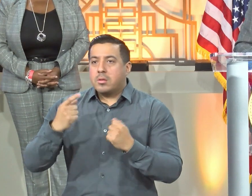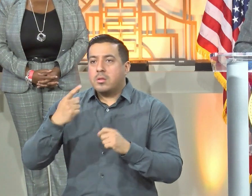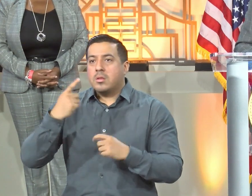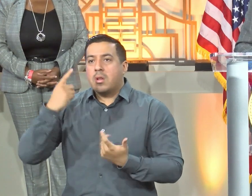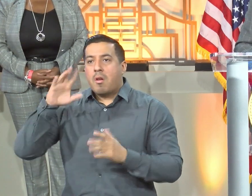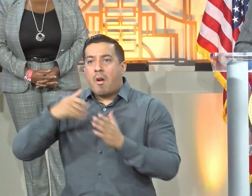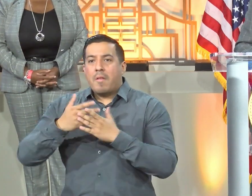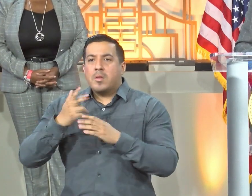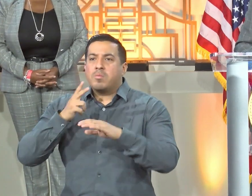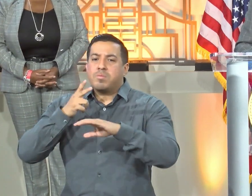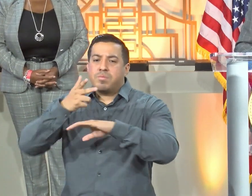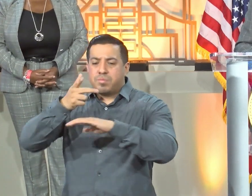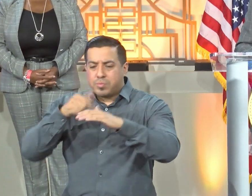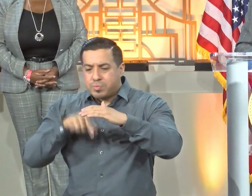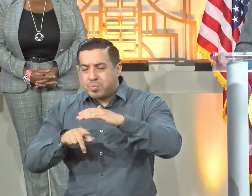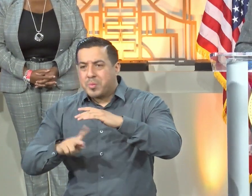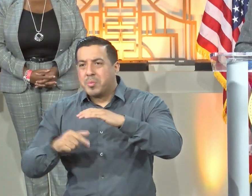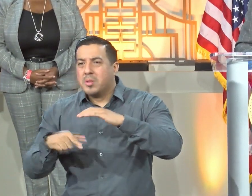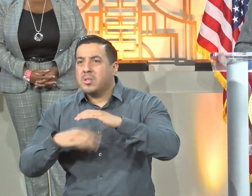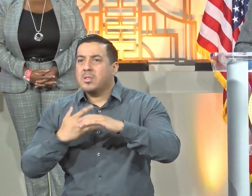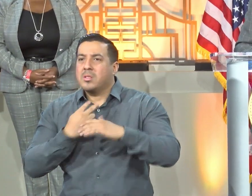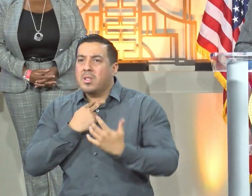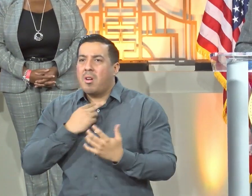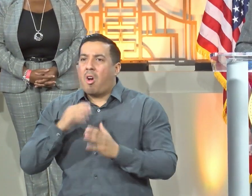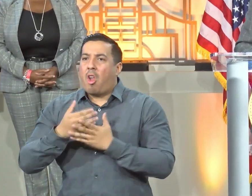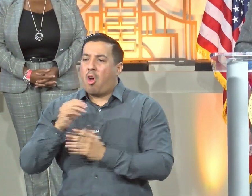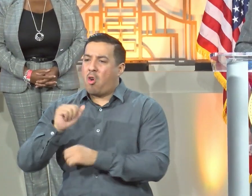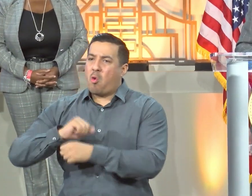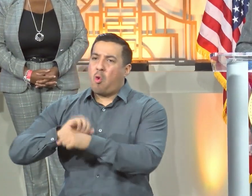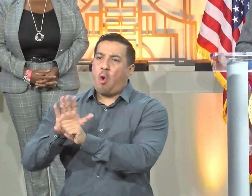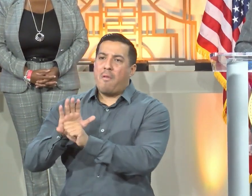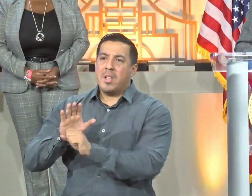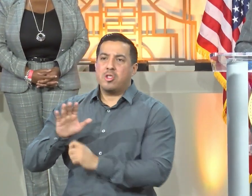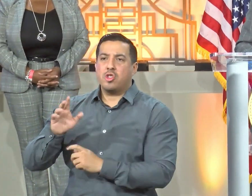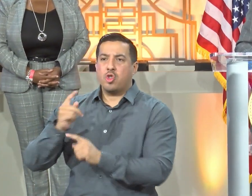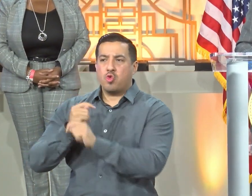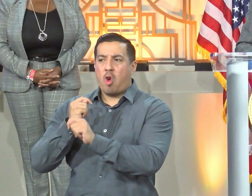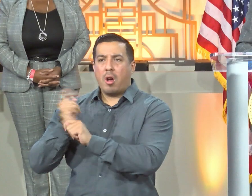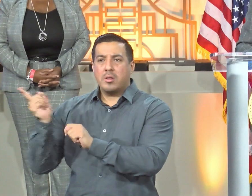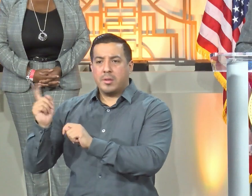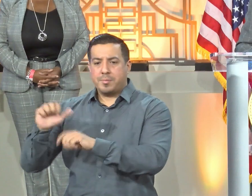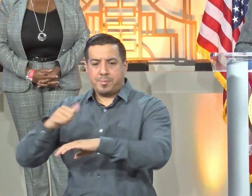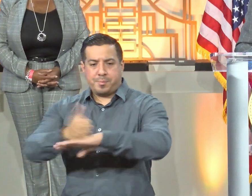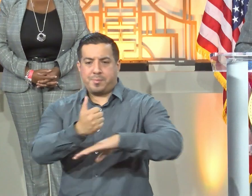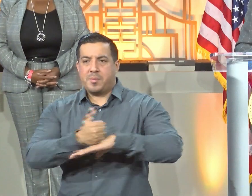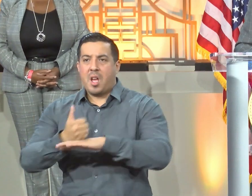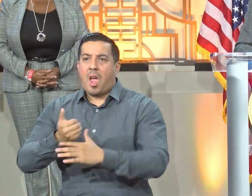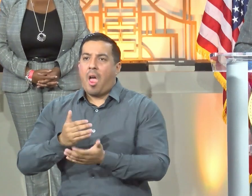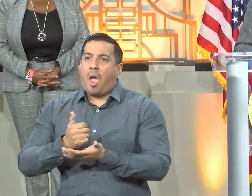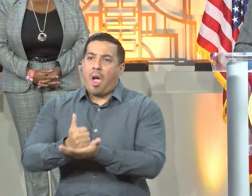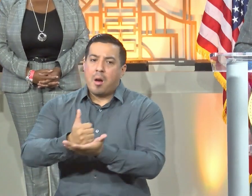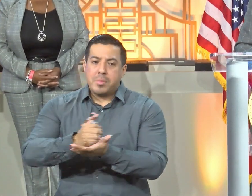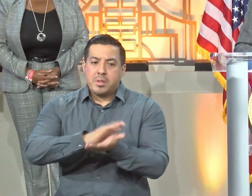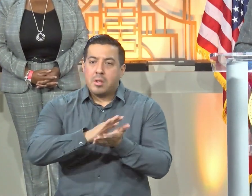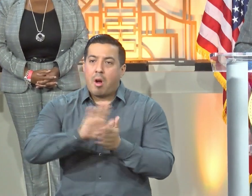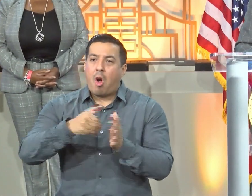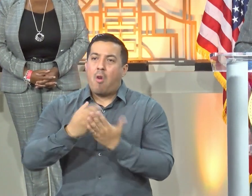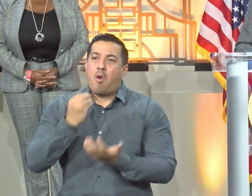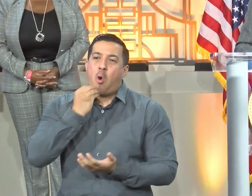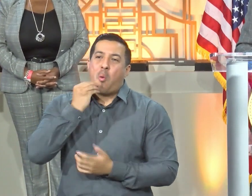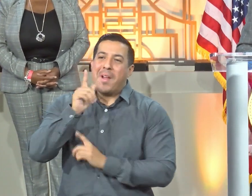underpasses during the pandemic. Those COVID trucks out there, his idea, putting them out there to help clean up a number of homeless